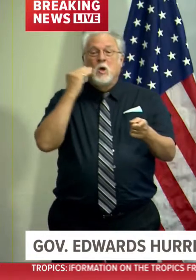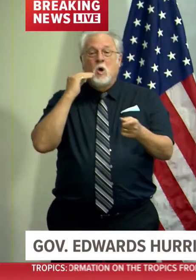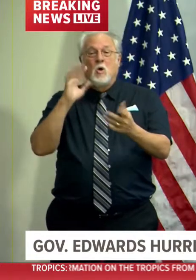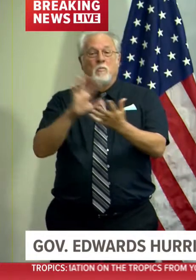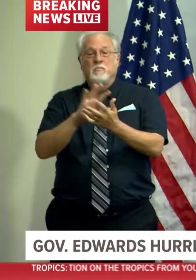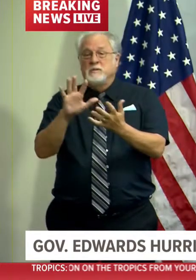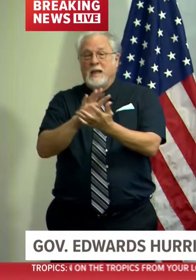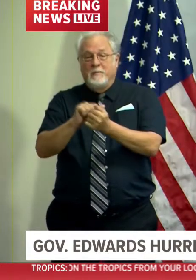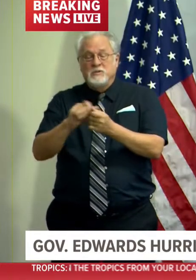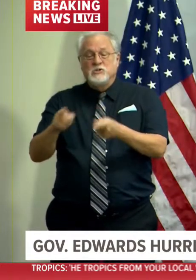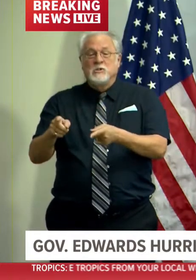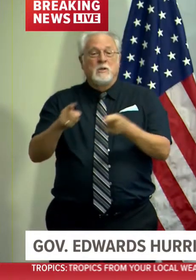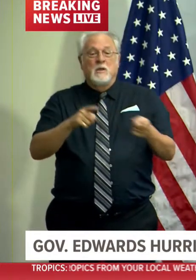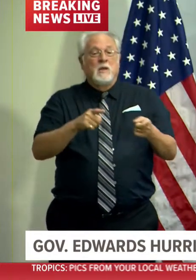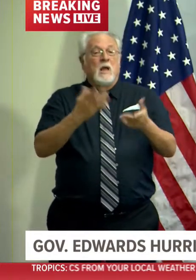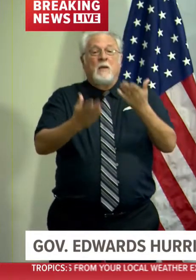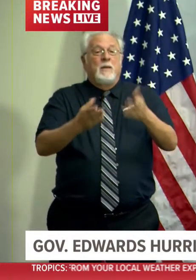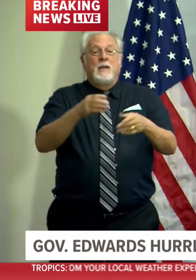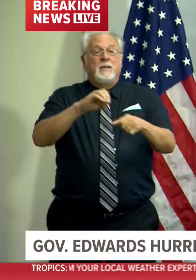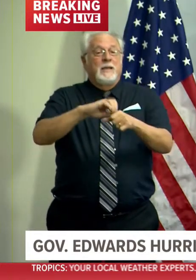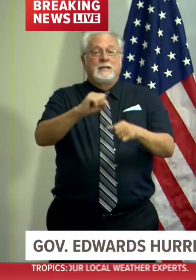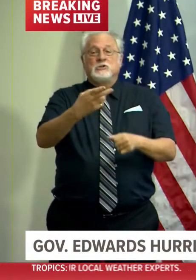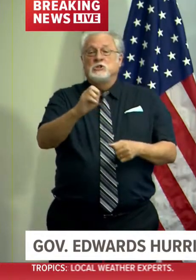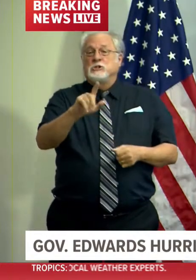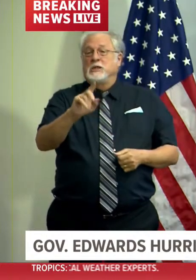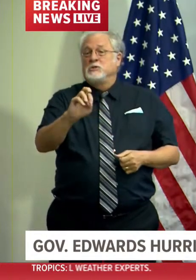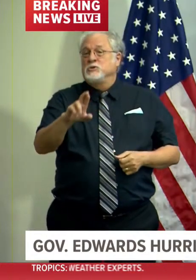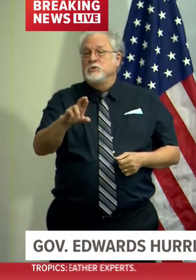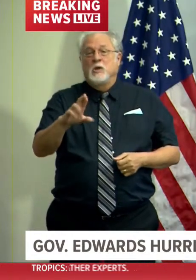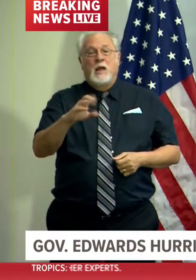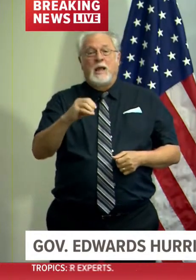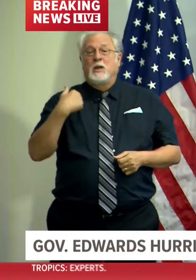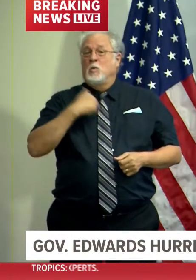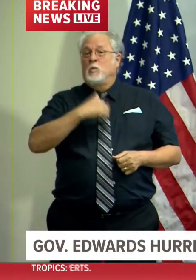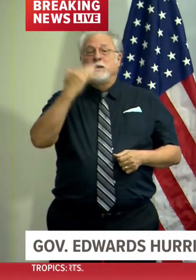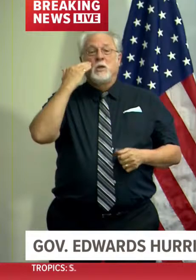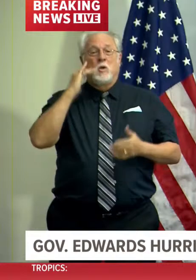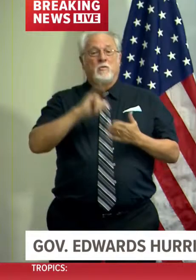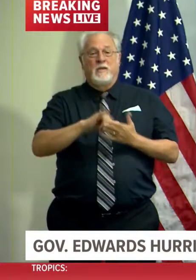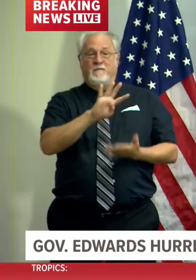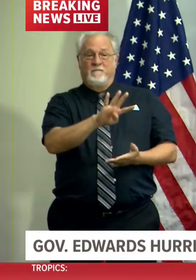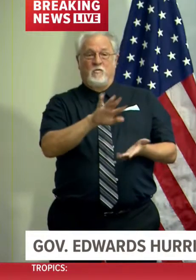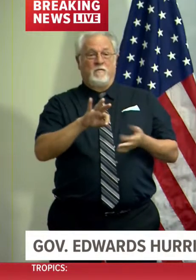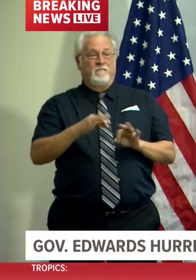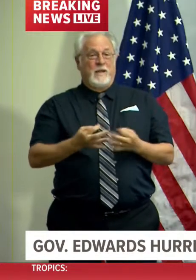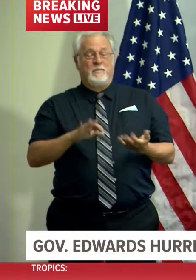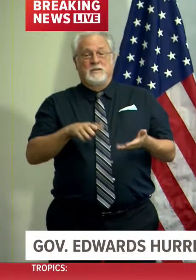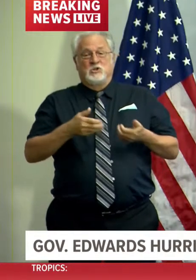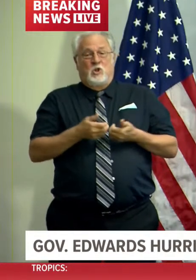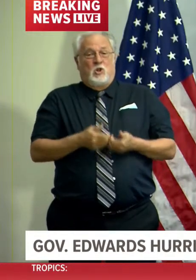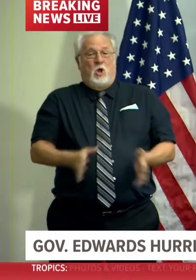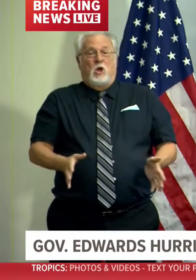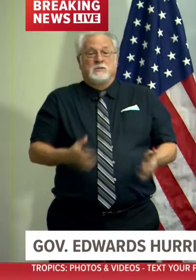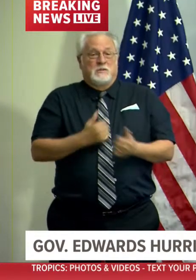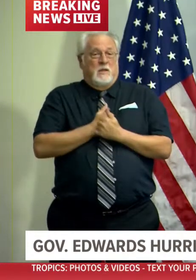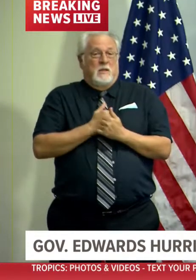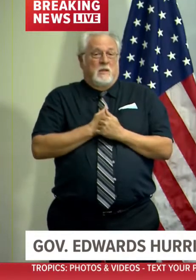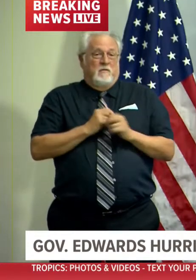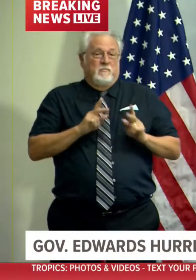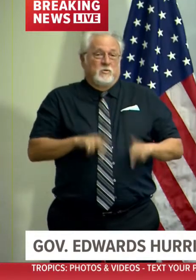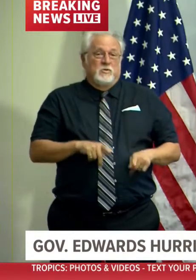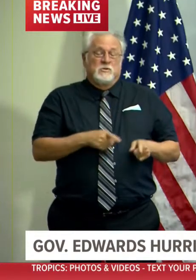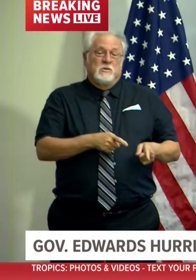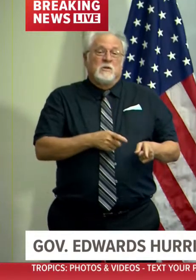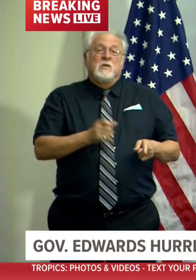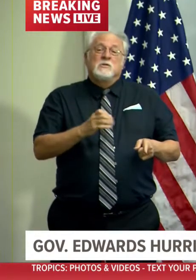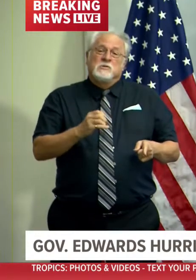homes have been damaged, they may be in a shelter, and we know that at least 4 families have lost a loved one.